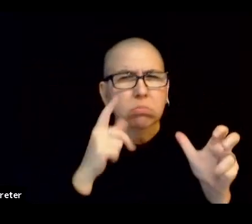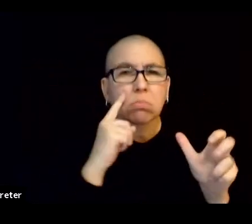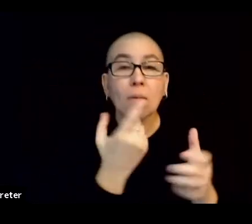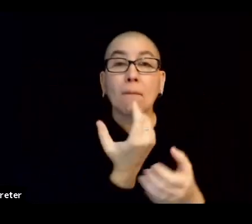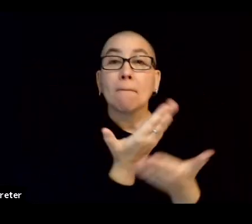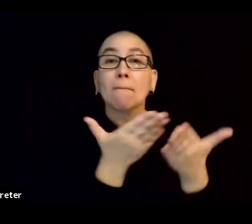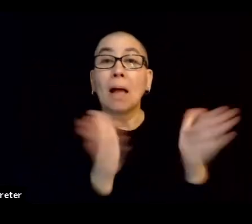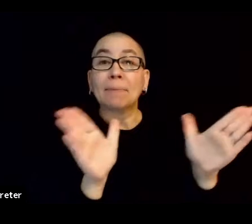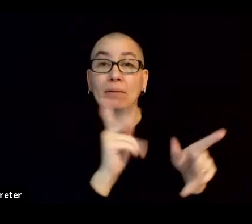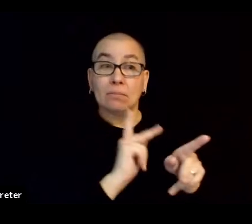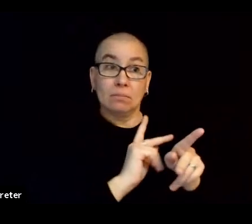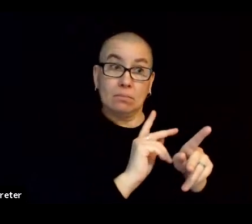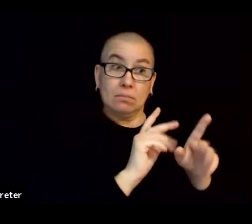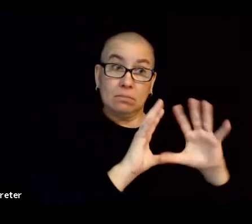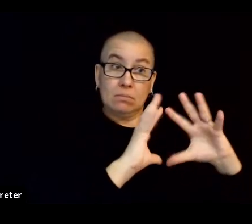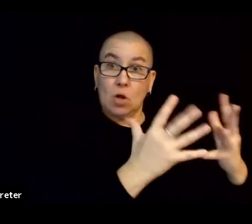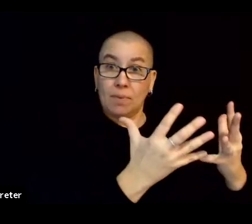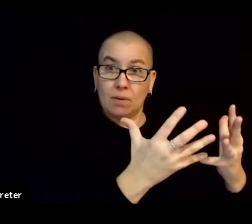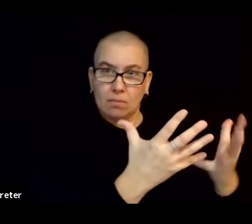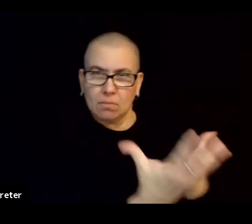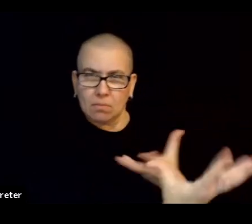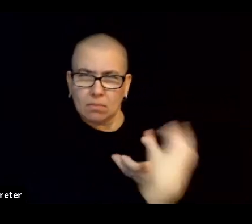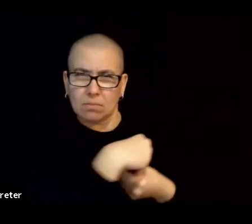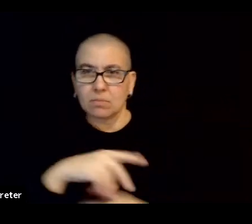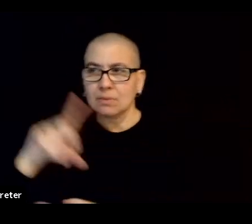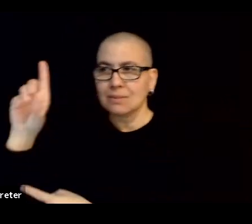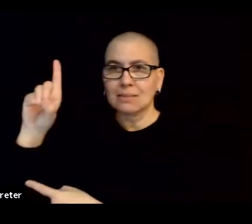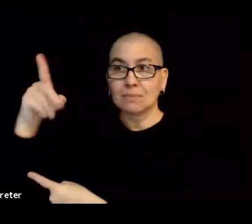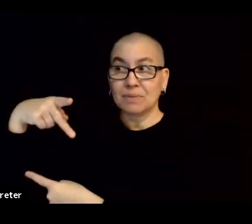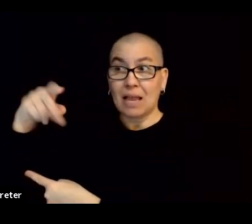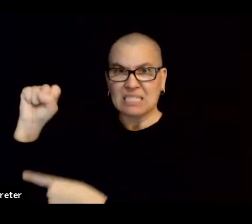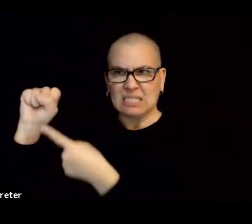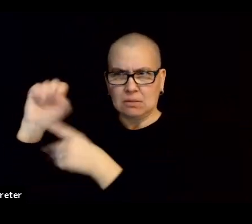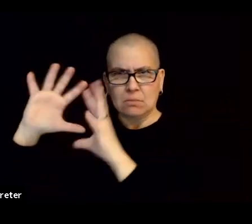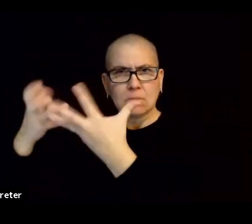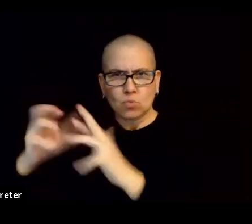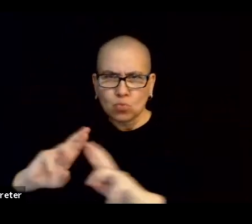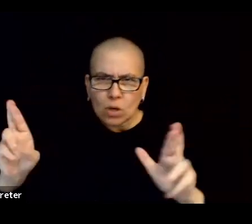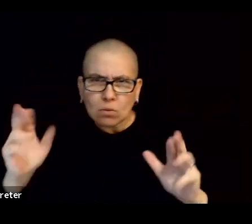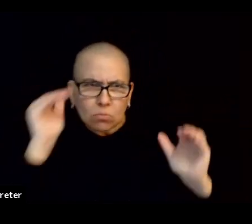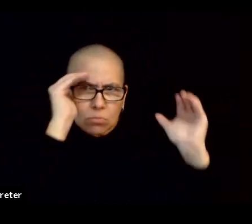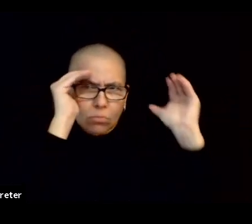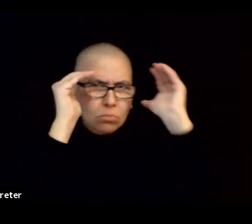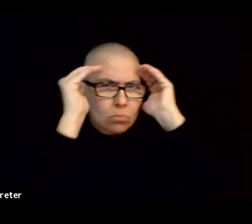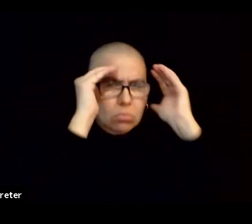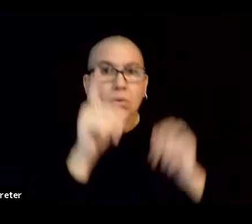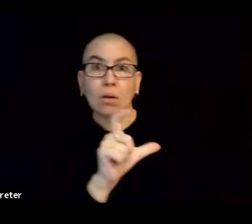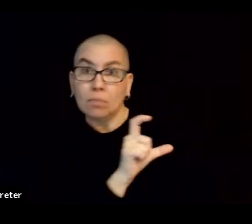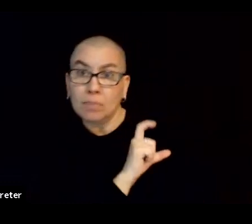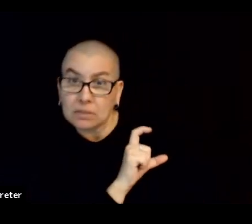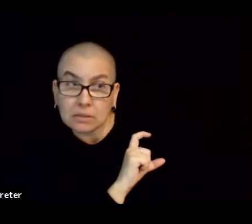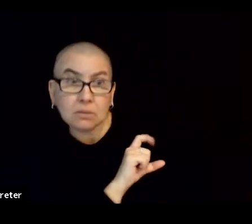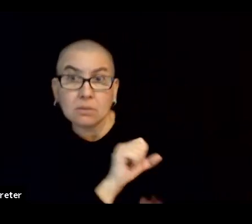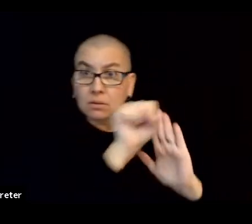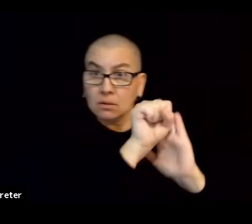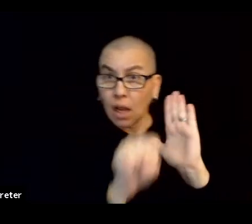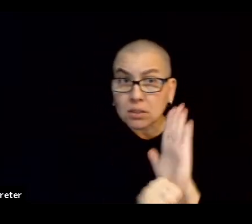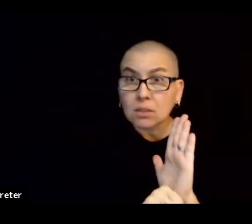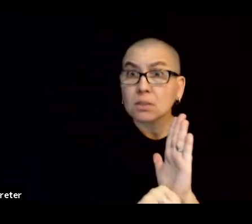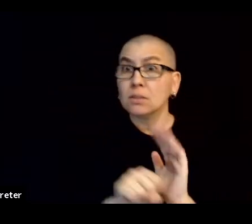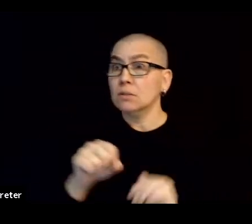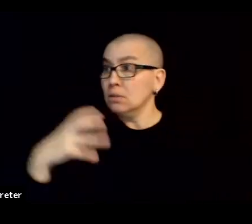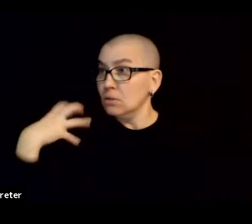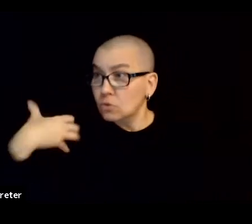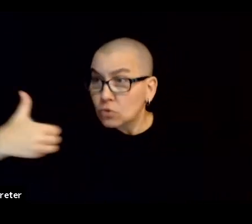great. Tareen Dermatology has 3 convenient locations in Roseville by Rosedale Mall, Maplewood, and in Baraboo. 2020, you hid